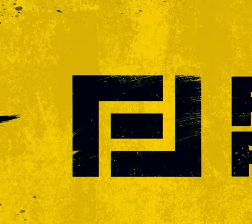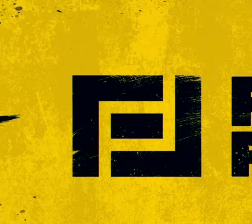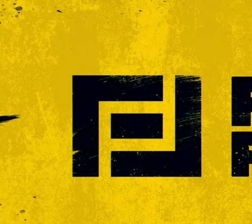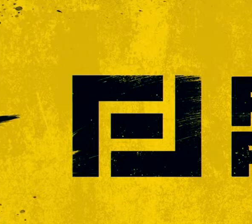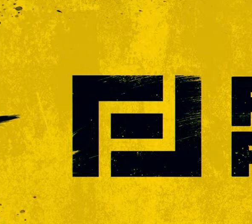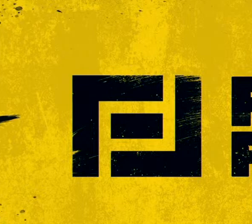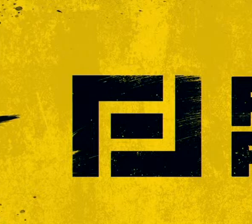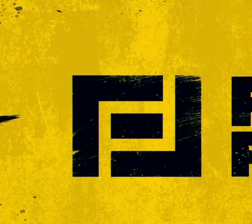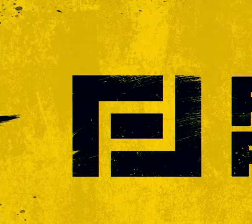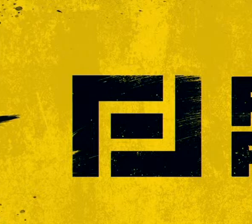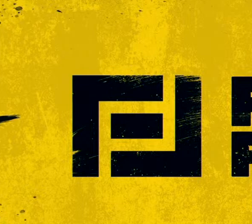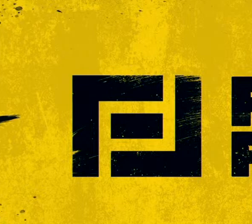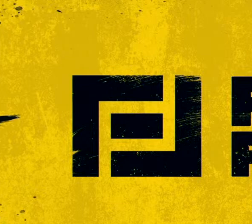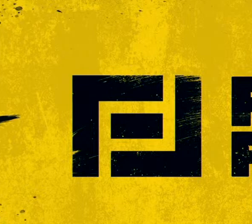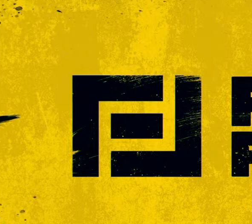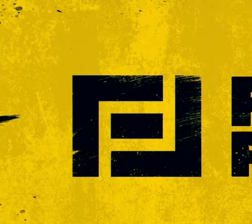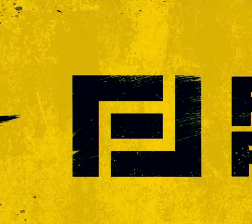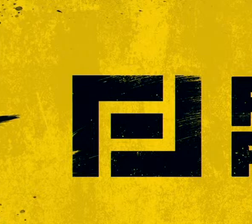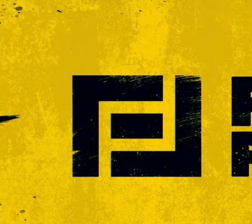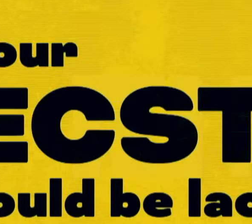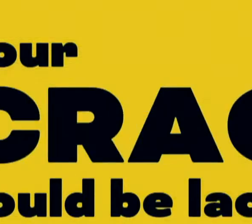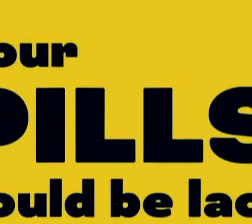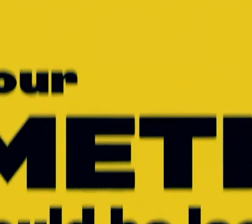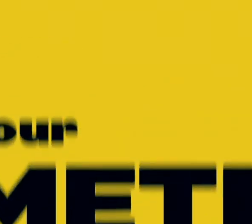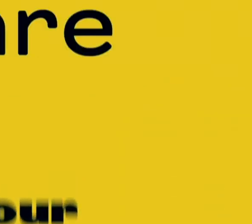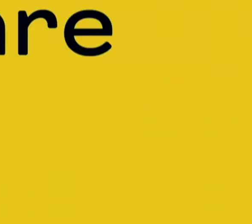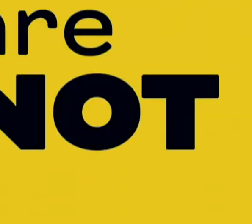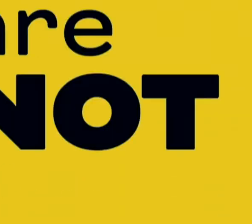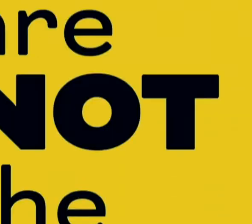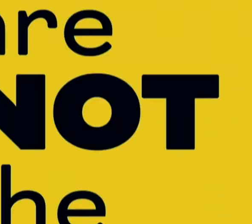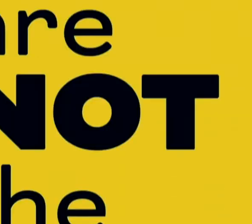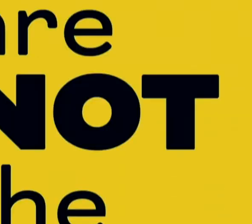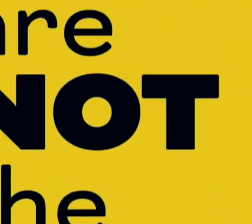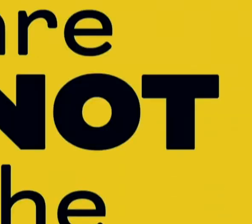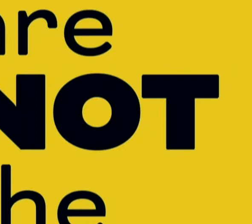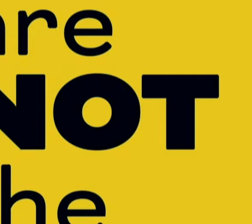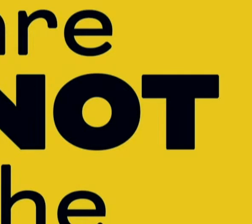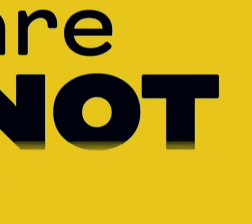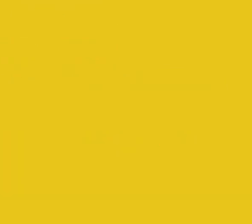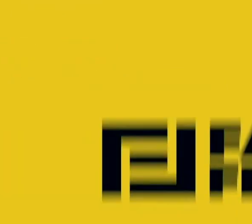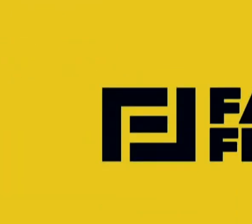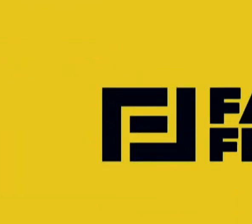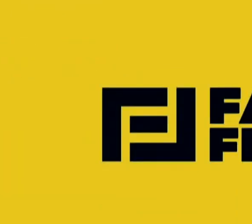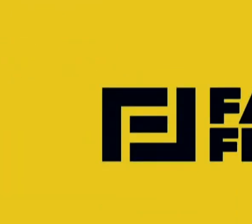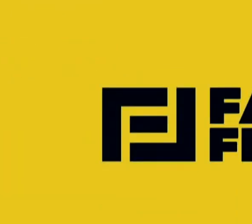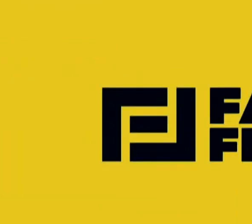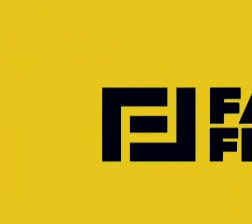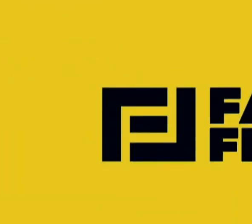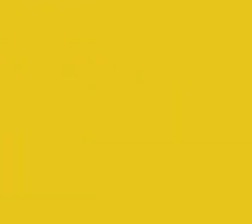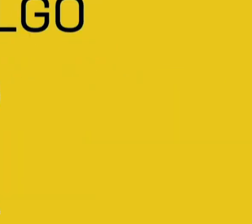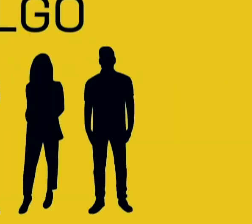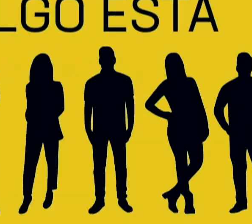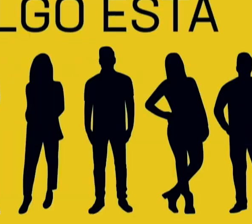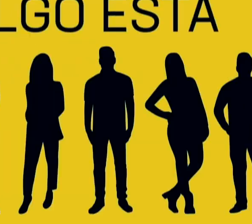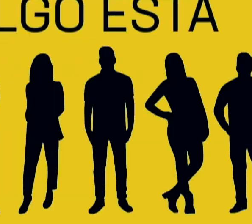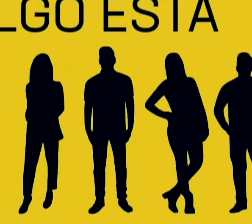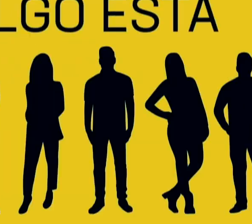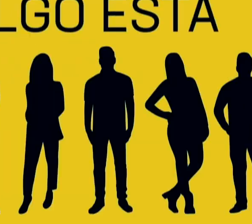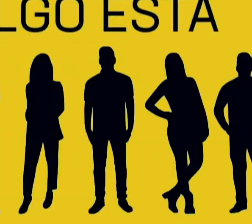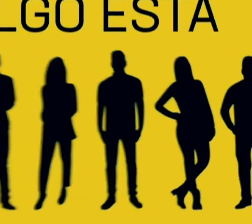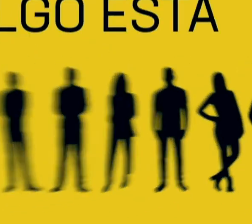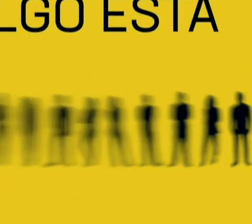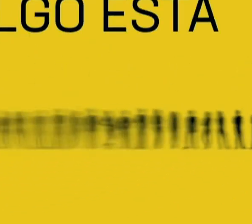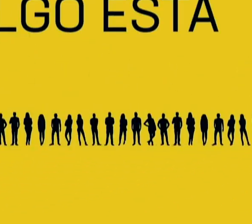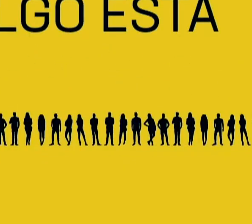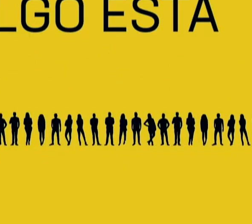drug out there. You may think it won't happen to you, but you are not the exception. Don't be another face of fentanyl. Hay algo que está